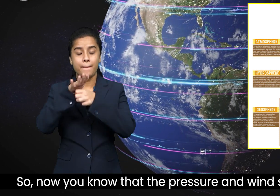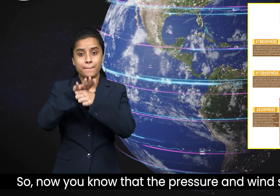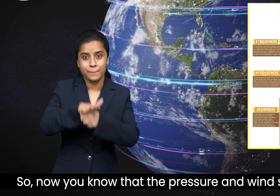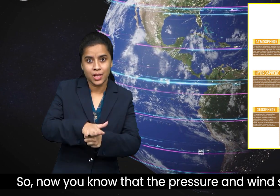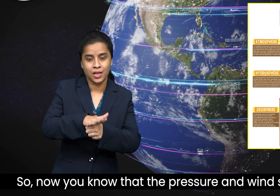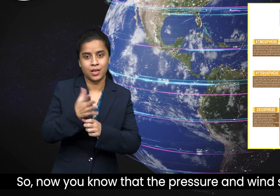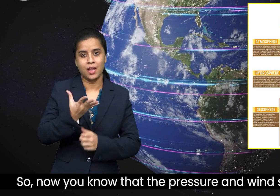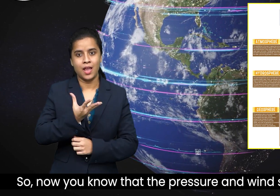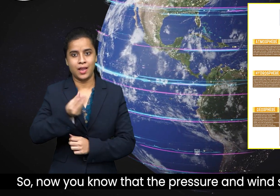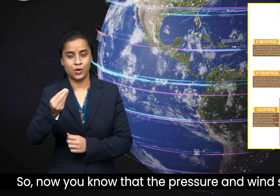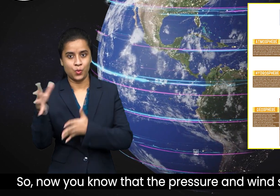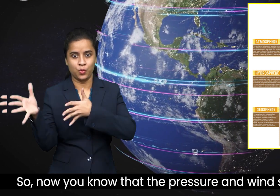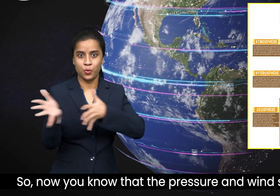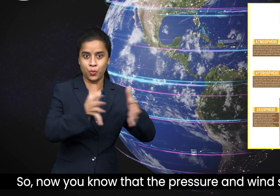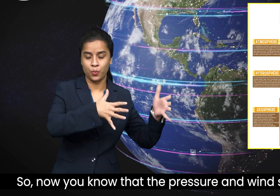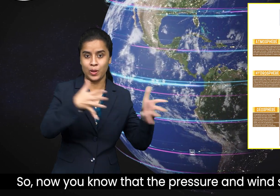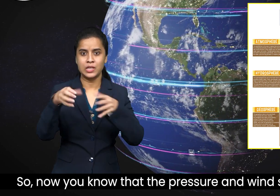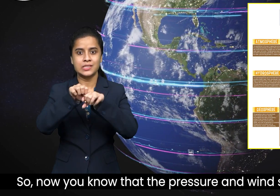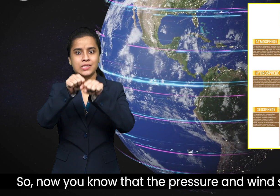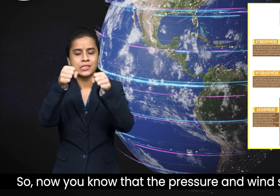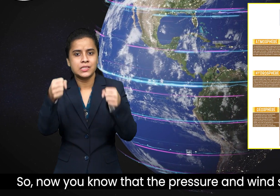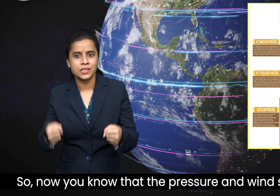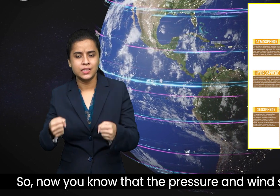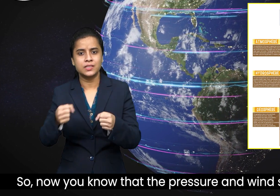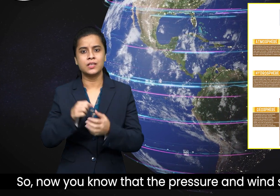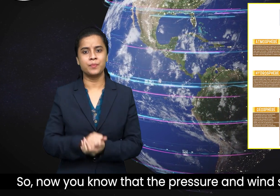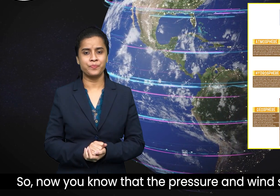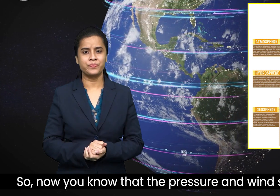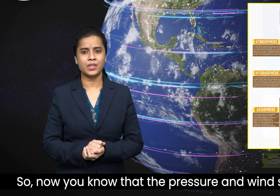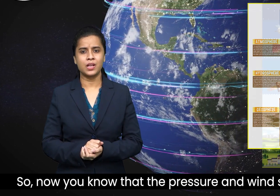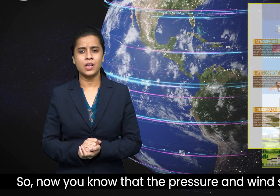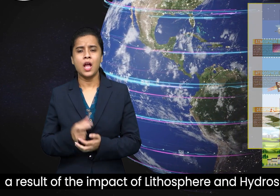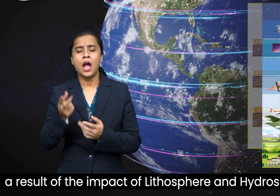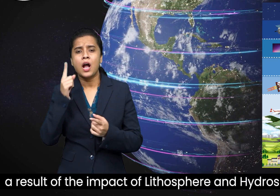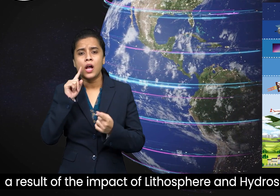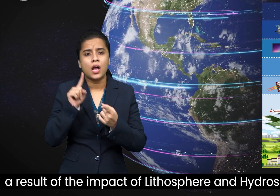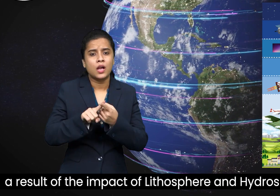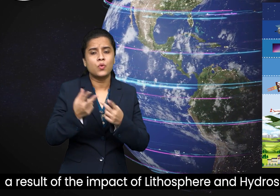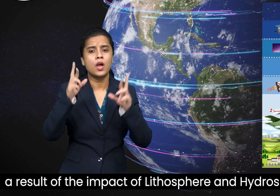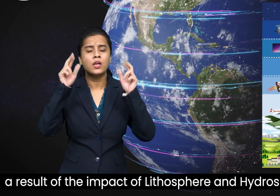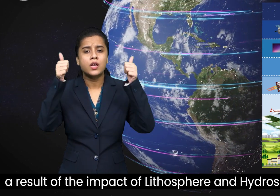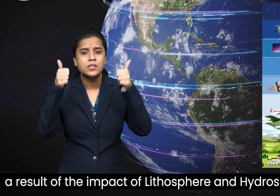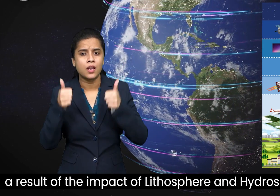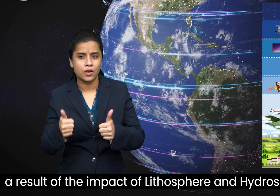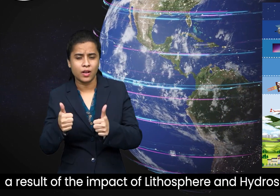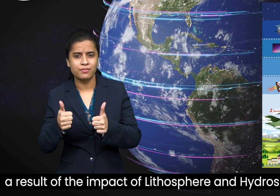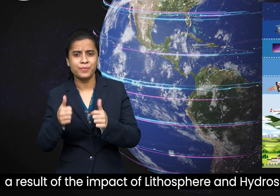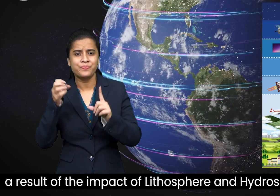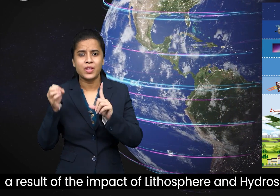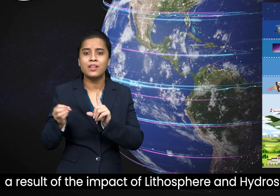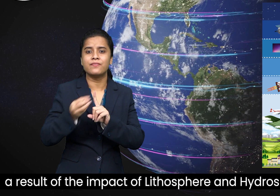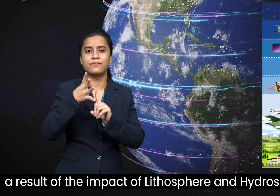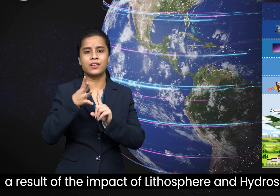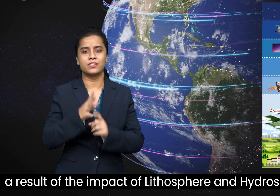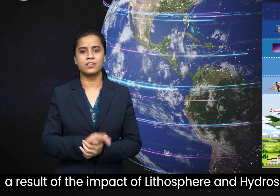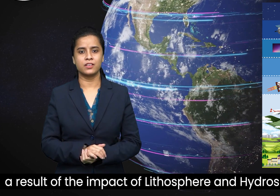pressure and wind systems are actually a result of the impact of